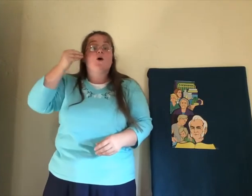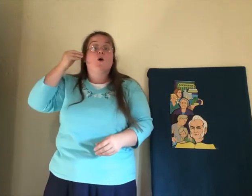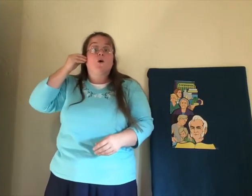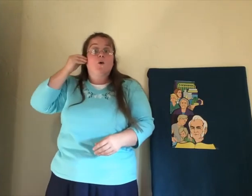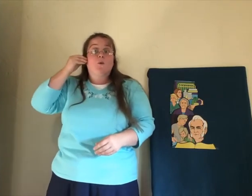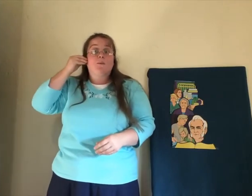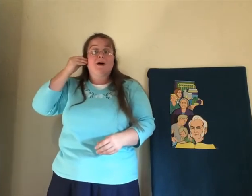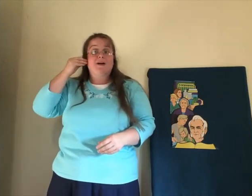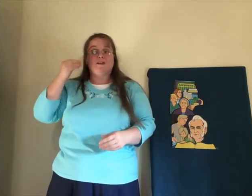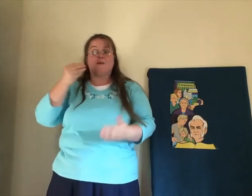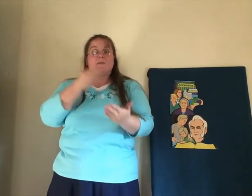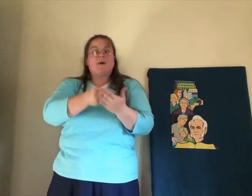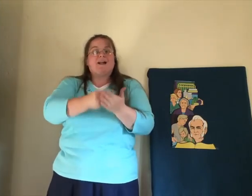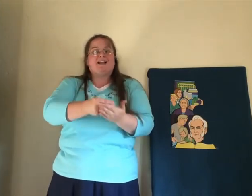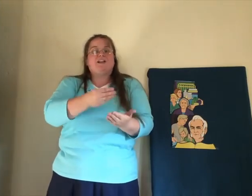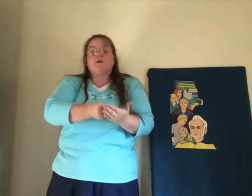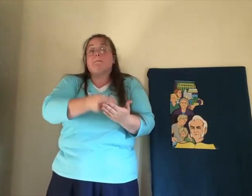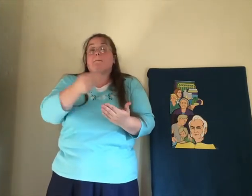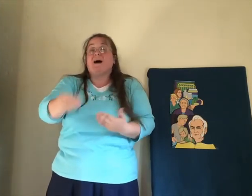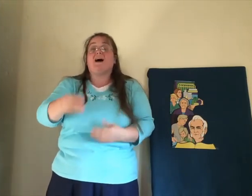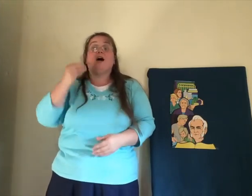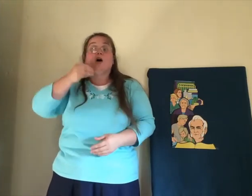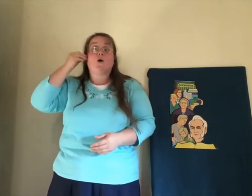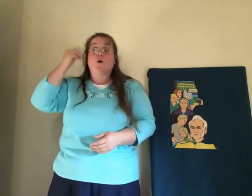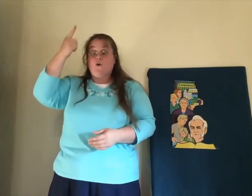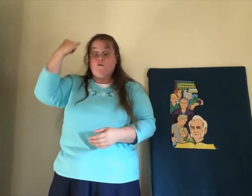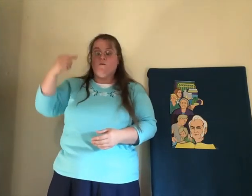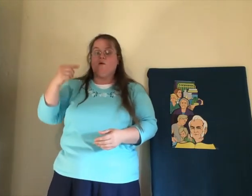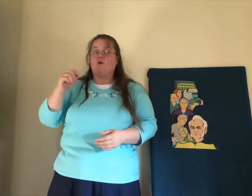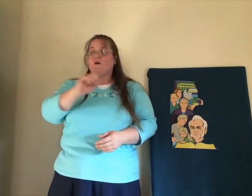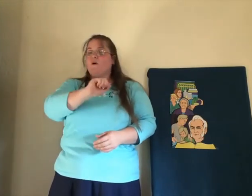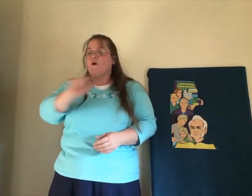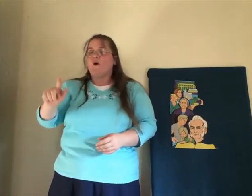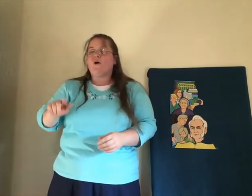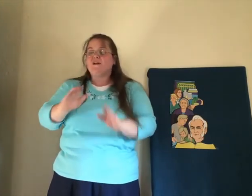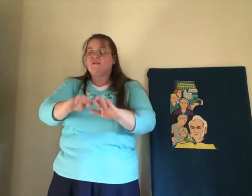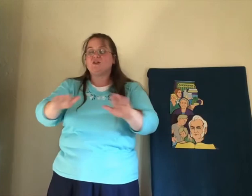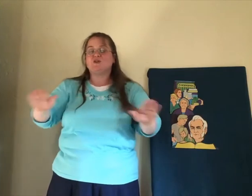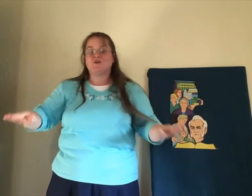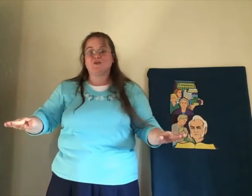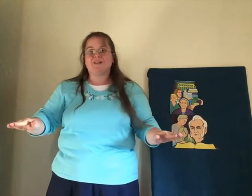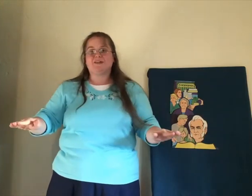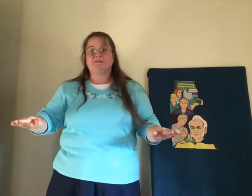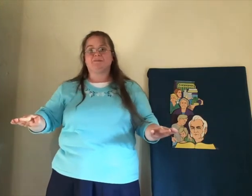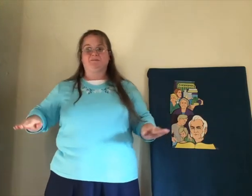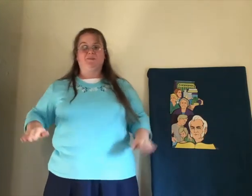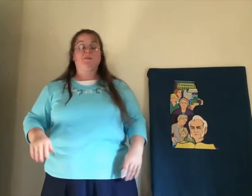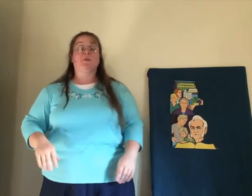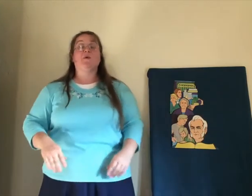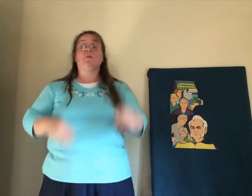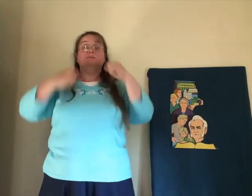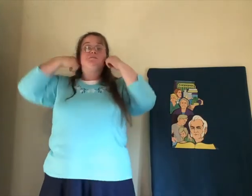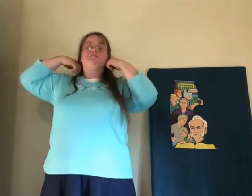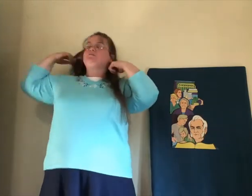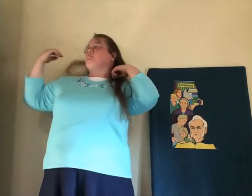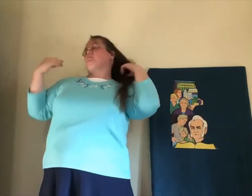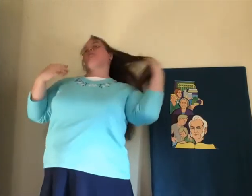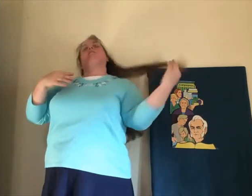to please give them a home. They needed money to buy a home for all of the children.